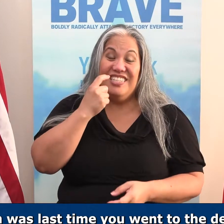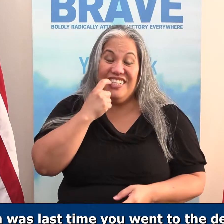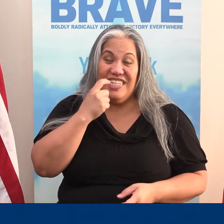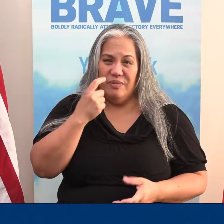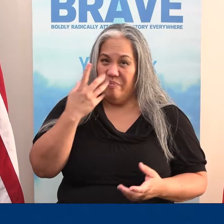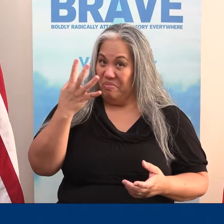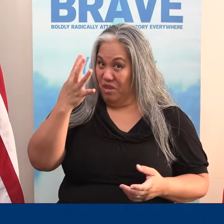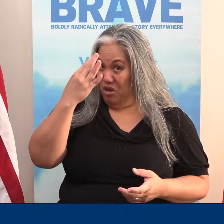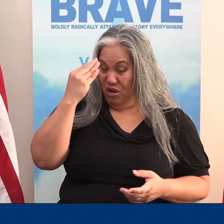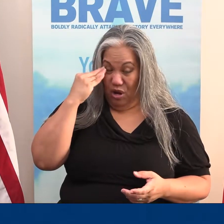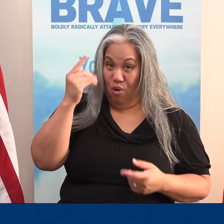here?